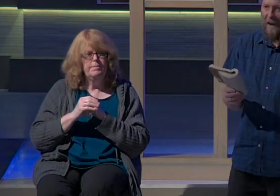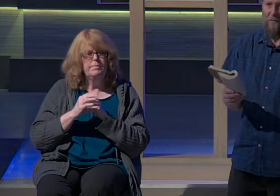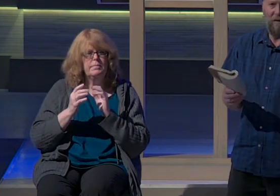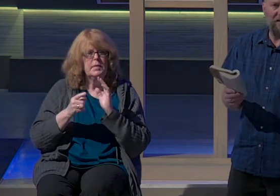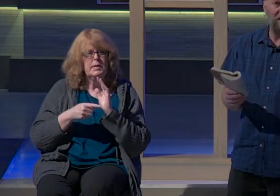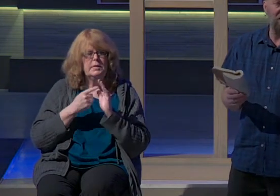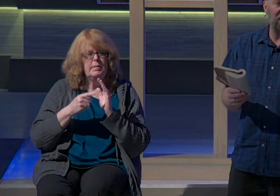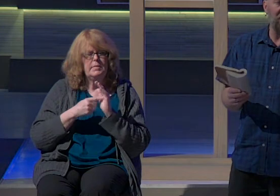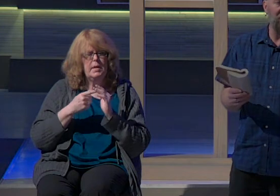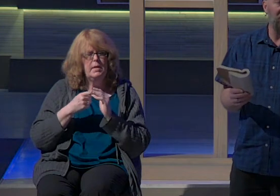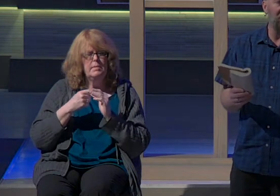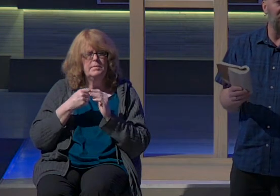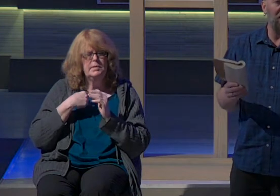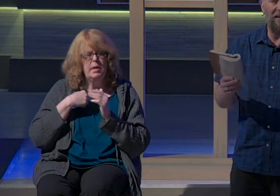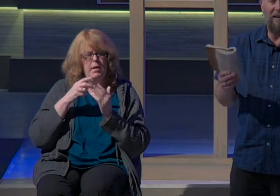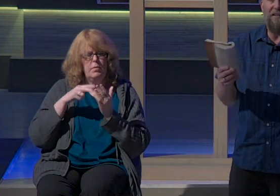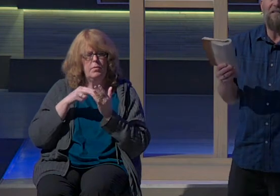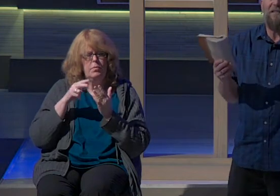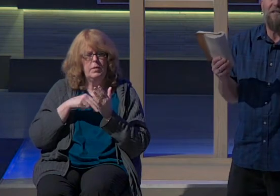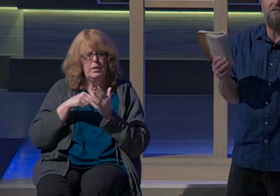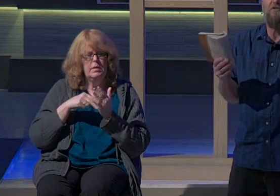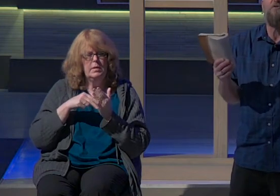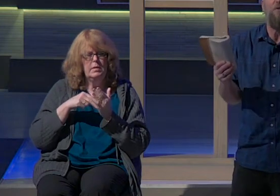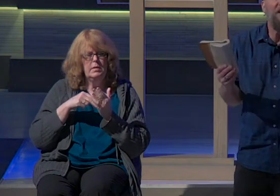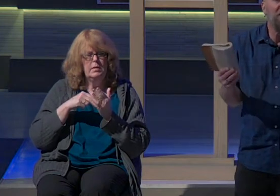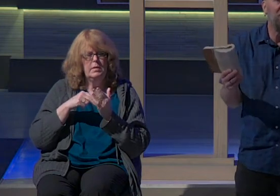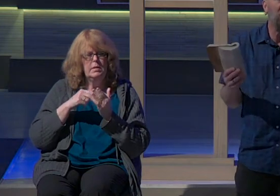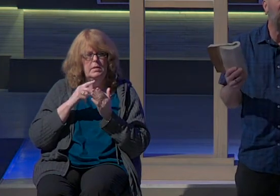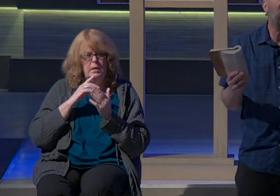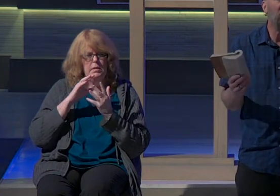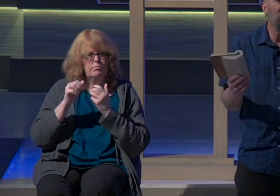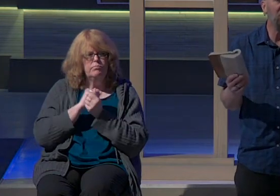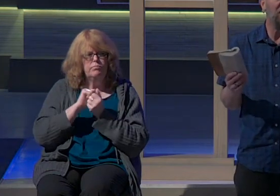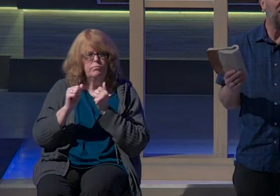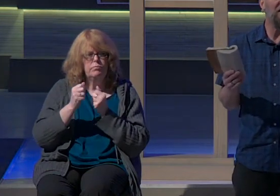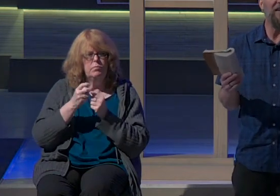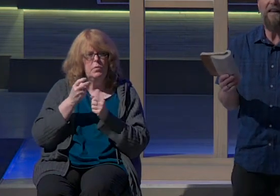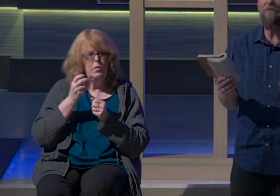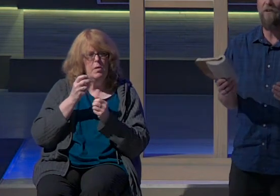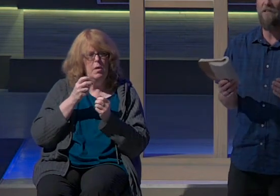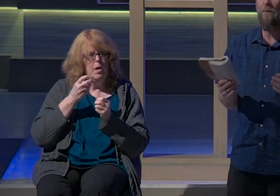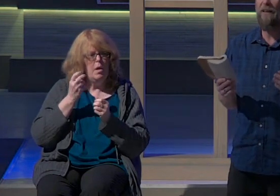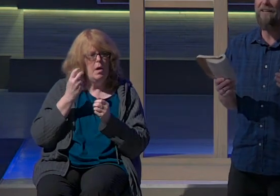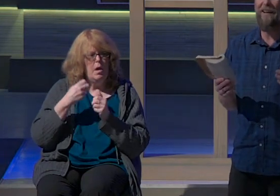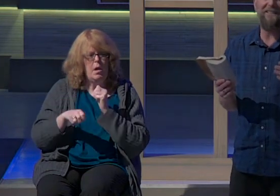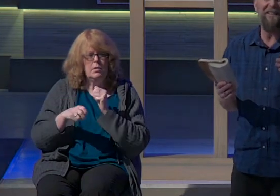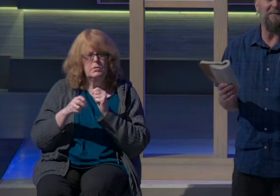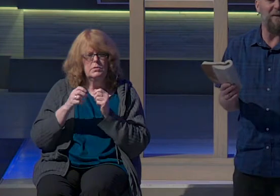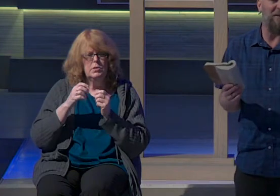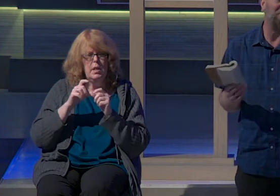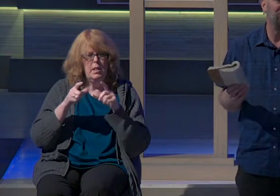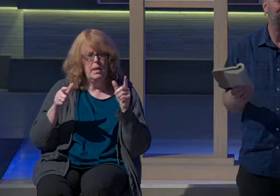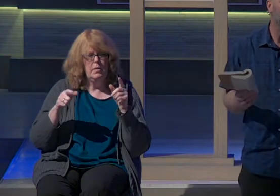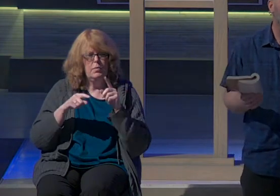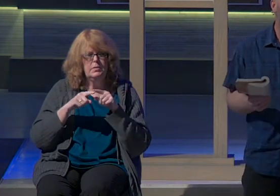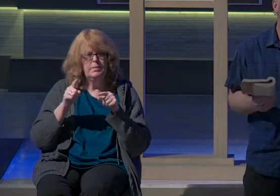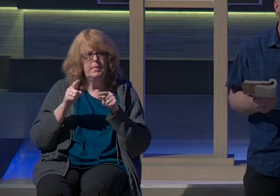Sometimes as I read this, it's destructive, harsh language, but I tend to